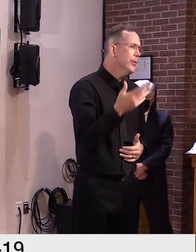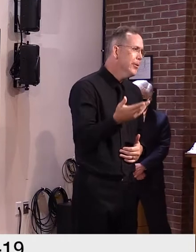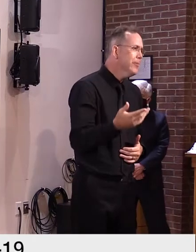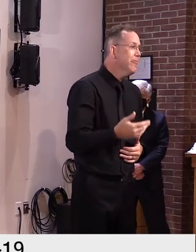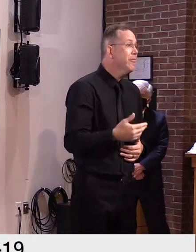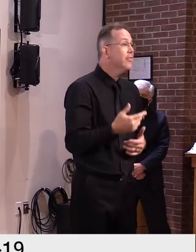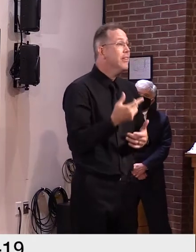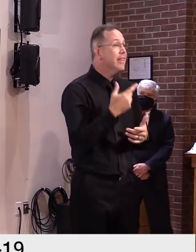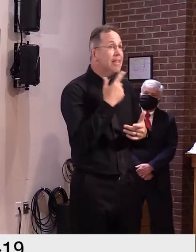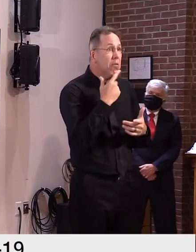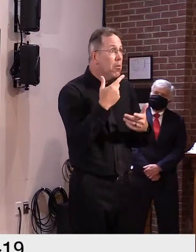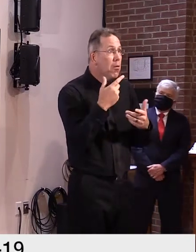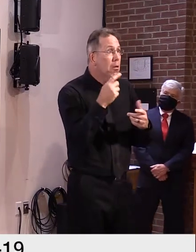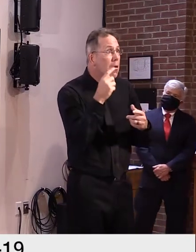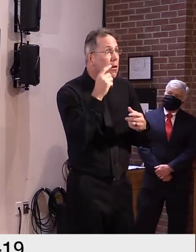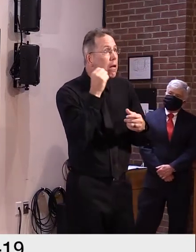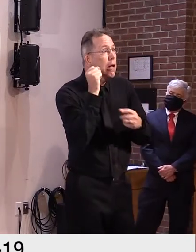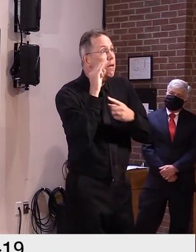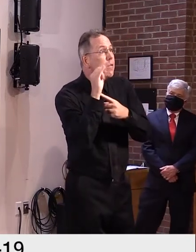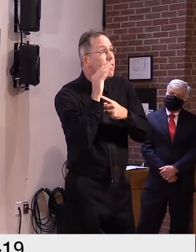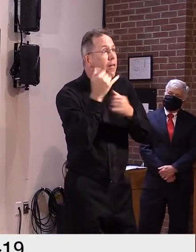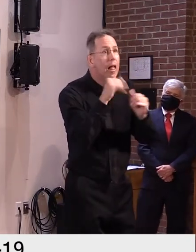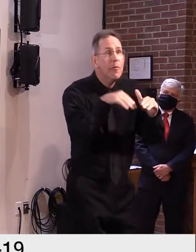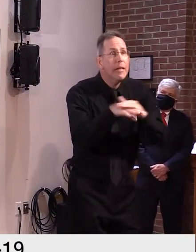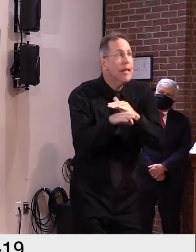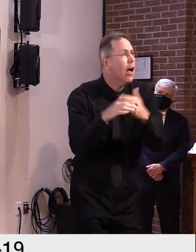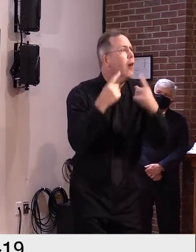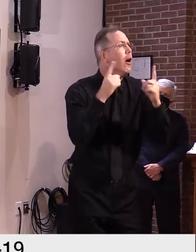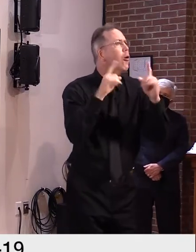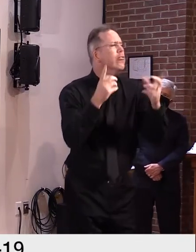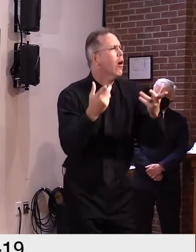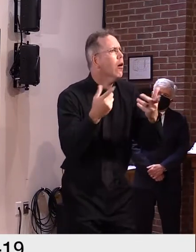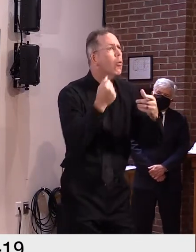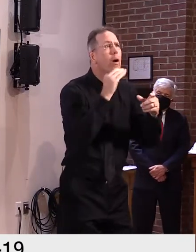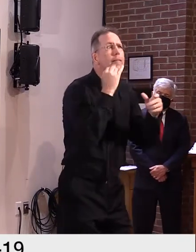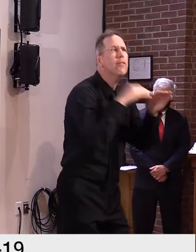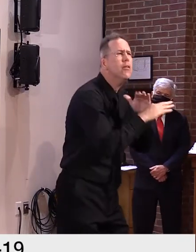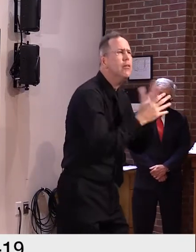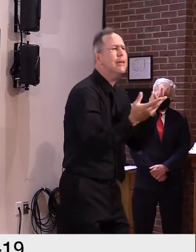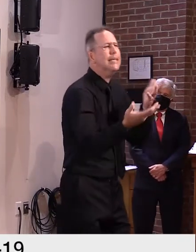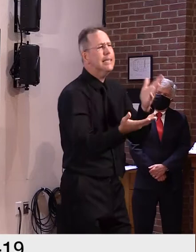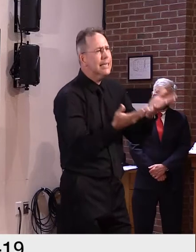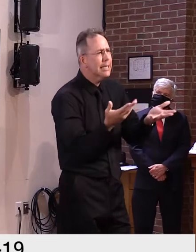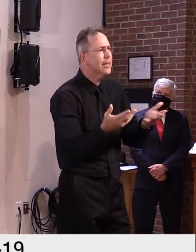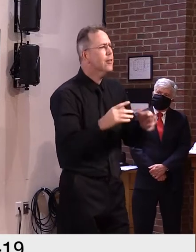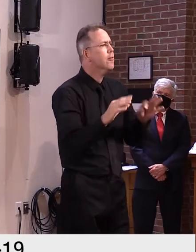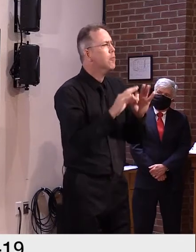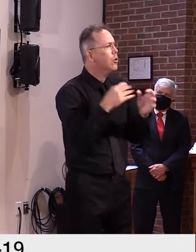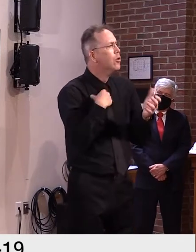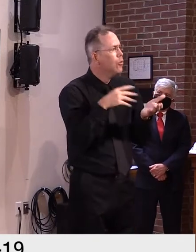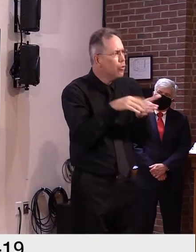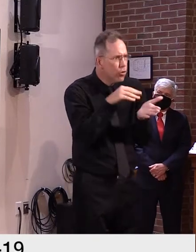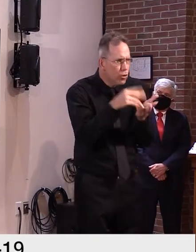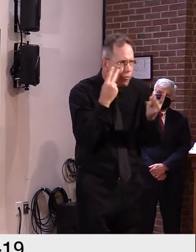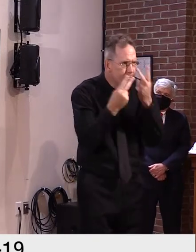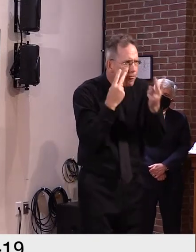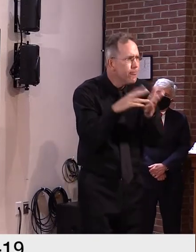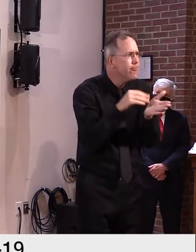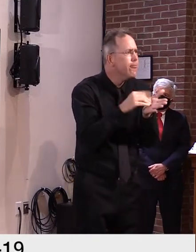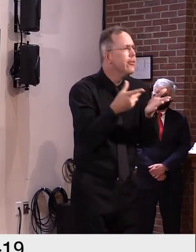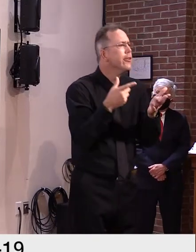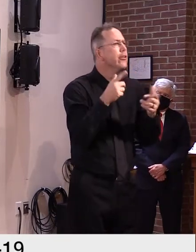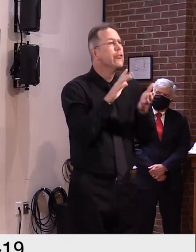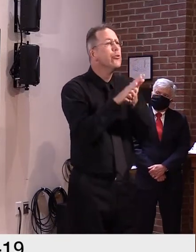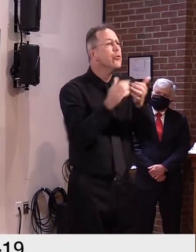them in the building. The good news here is that I know through the superintendent and other members of the academic community